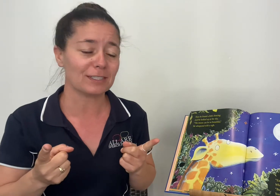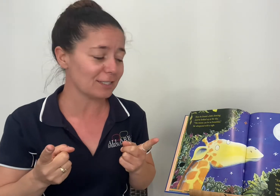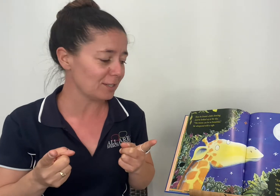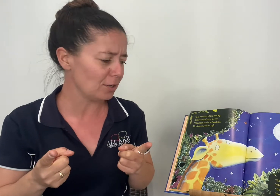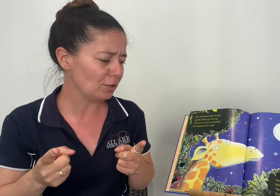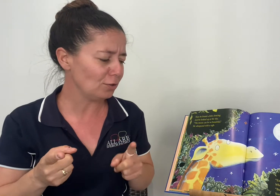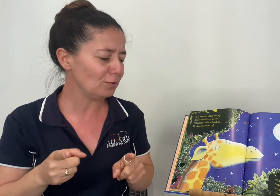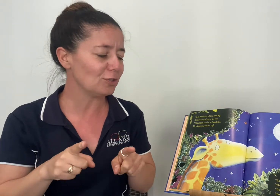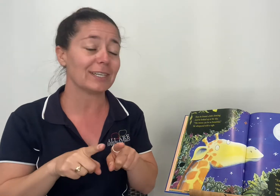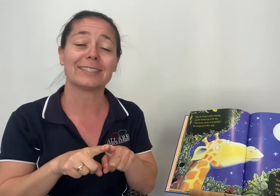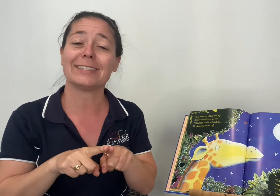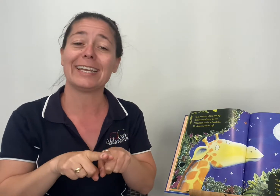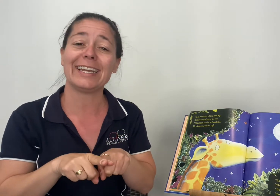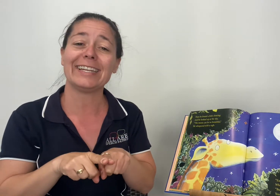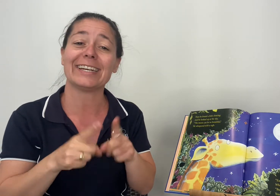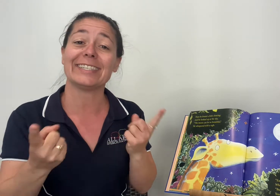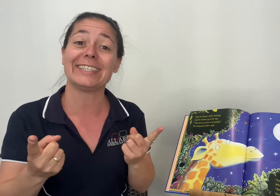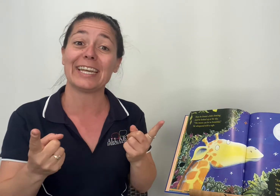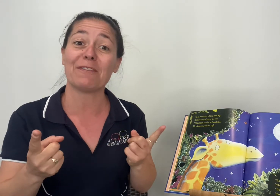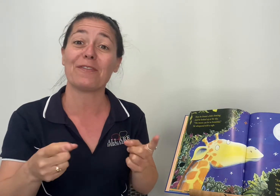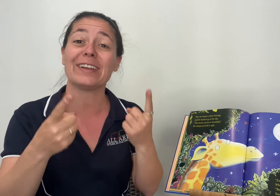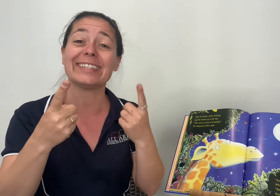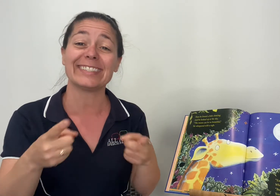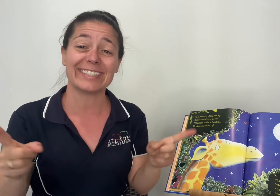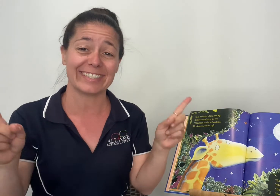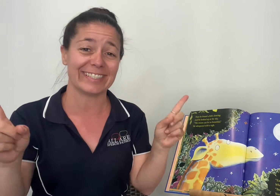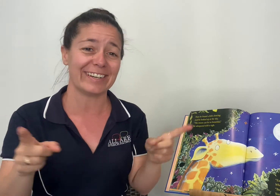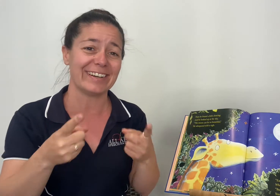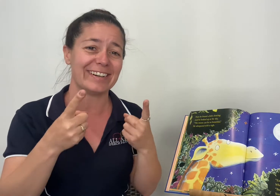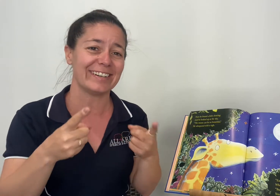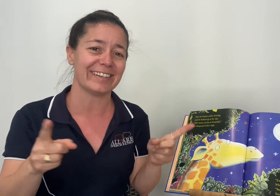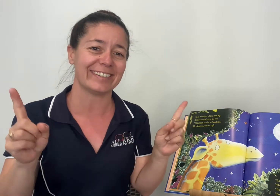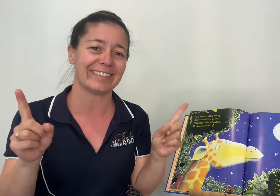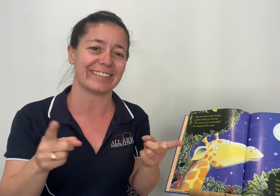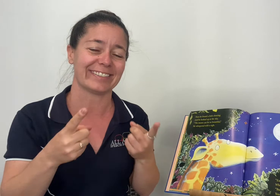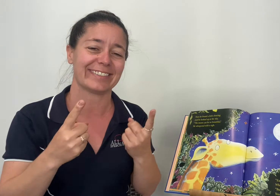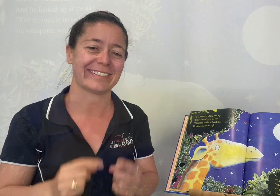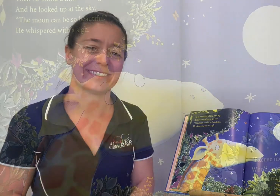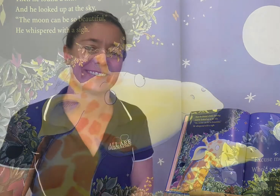different, you just need a different song.